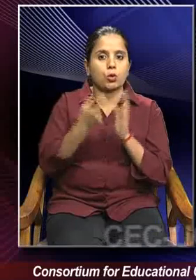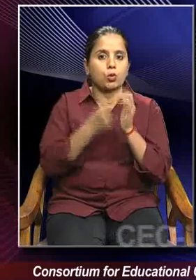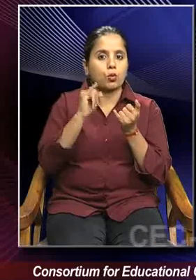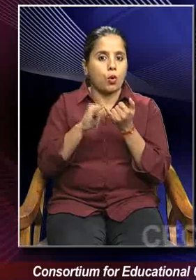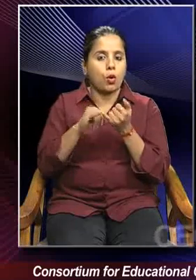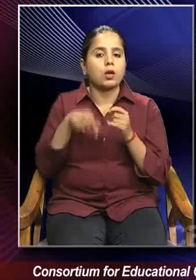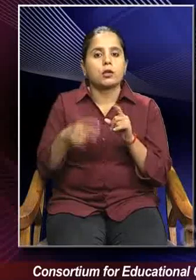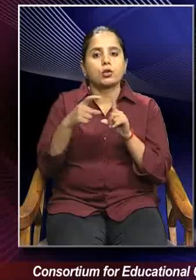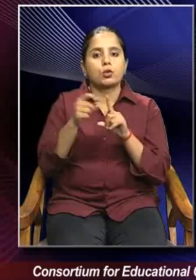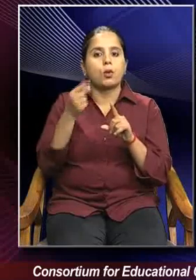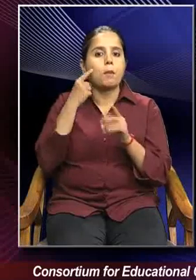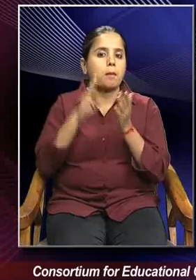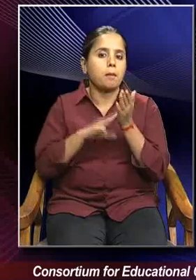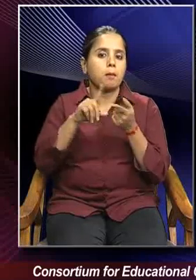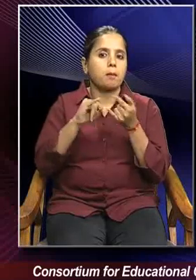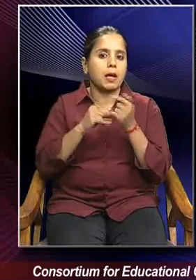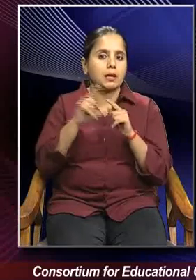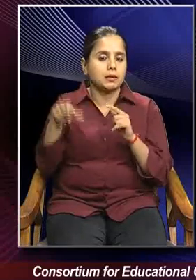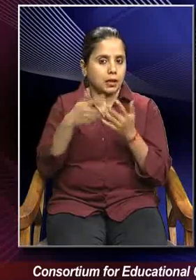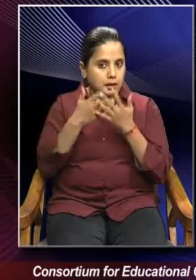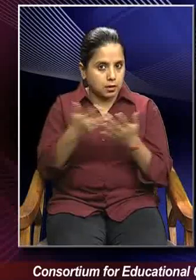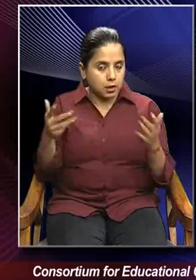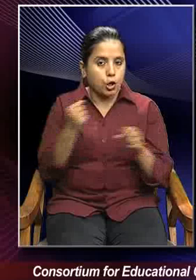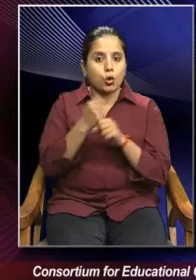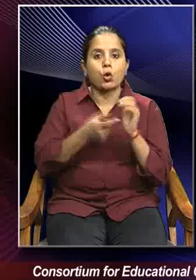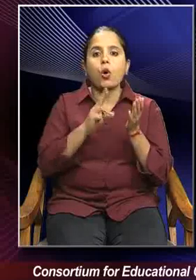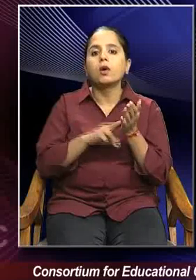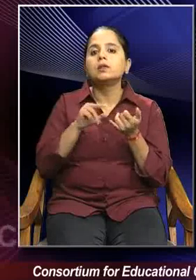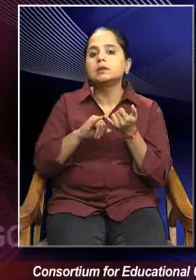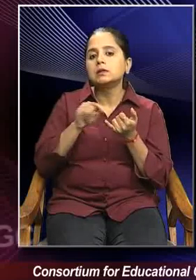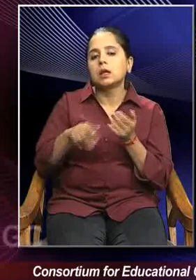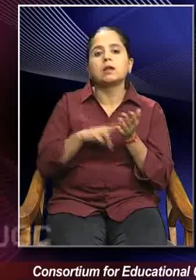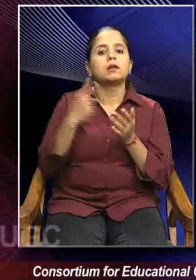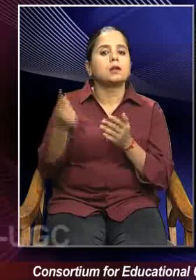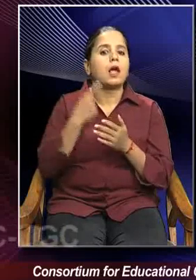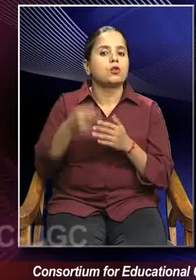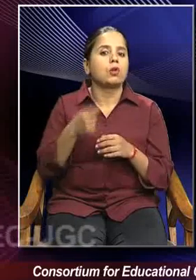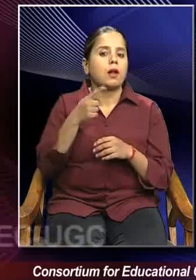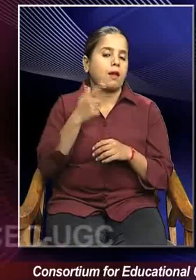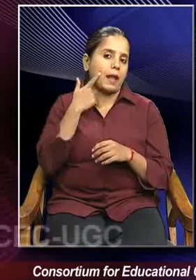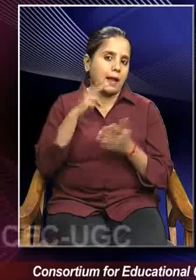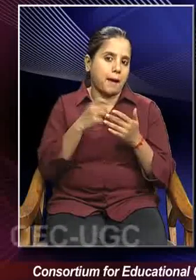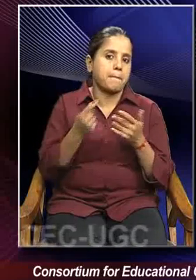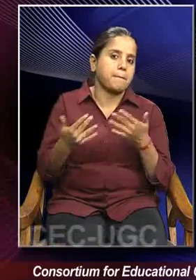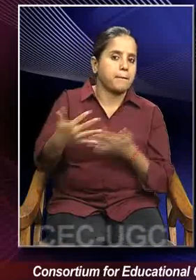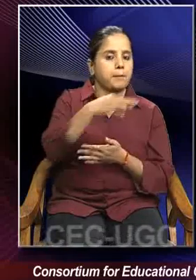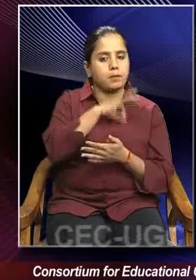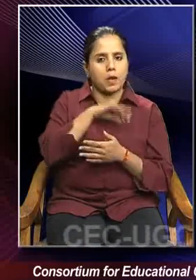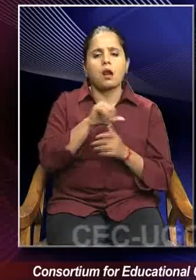domestic product, gross national income and beyond.